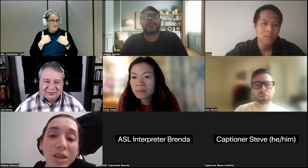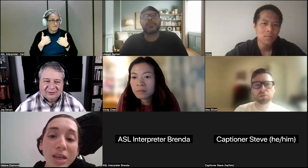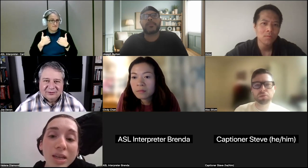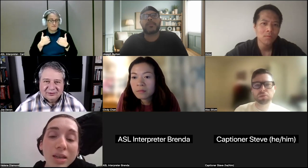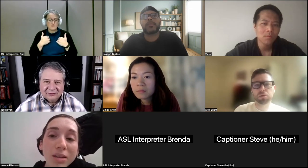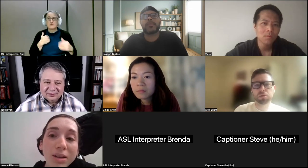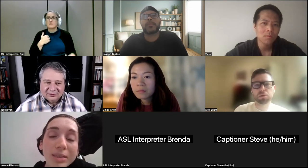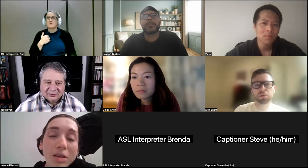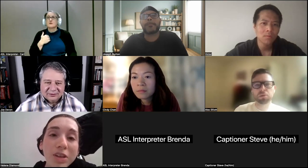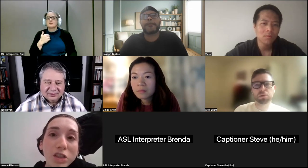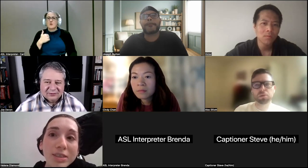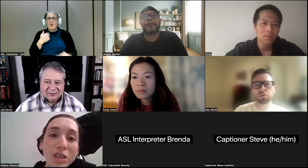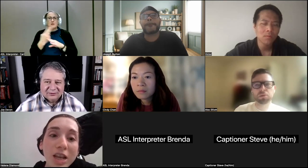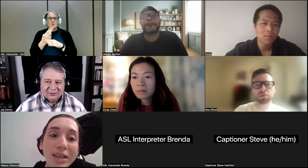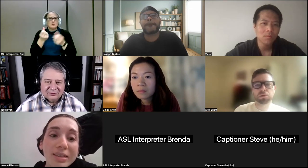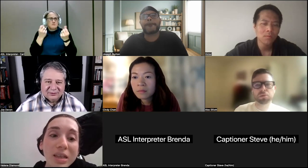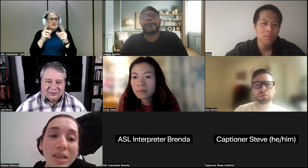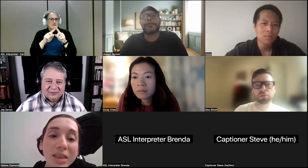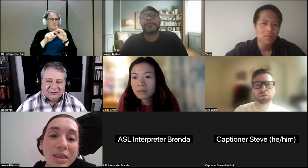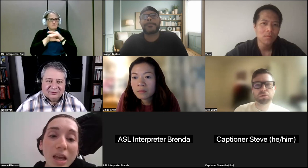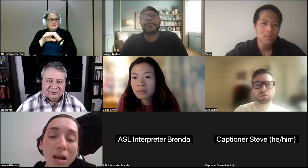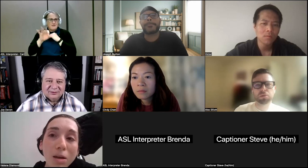of accessibility features such as